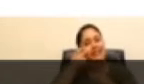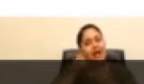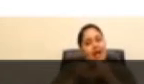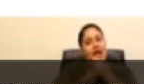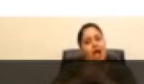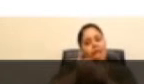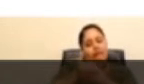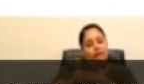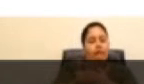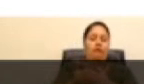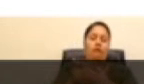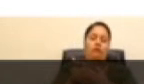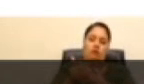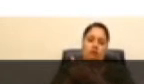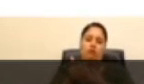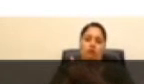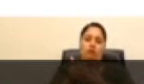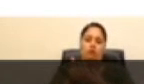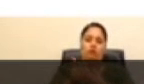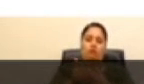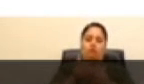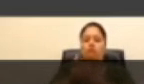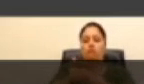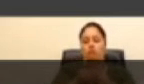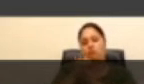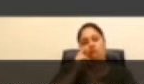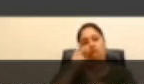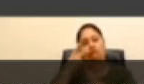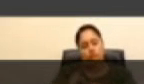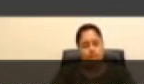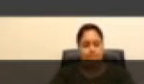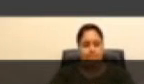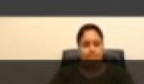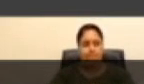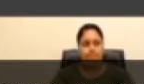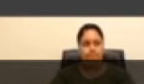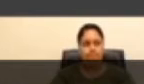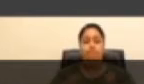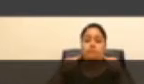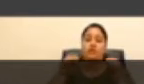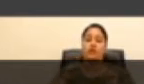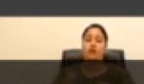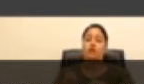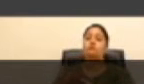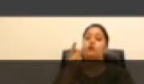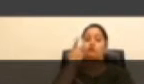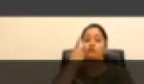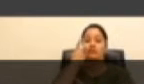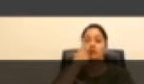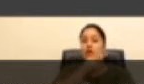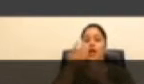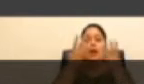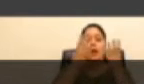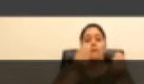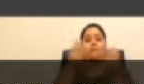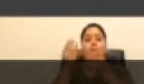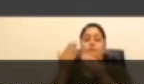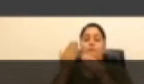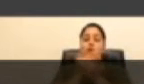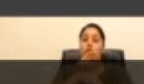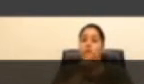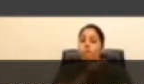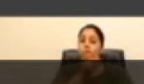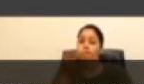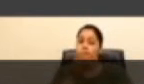the next few days. We can go to the next slide. Here you can just see the number of cases. This is data